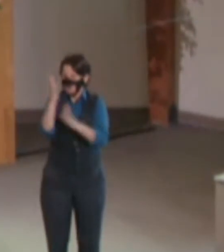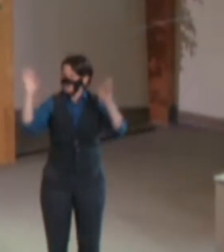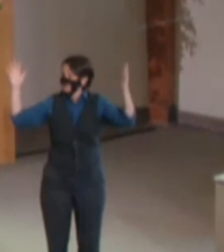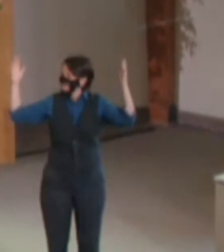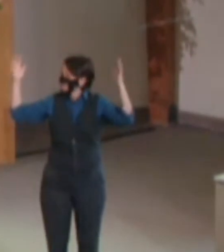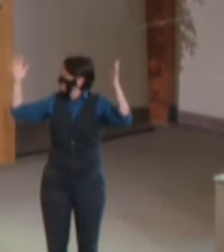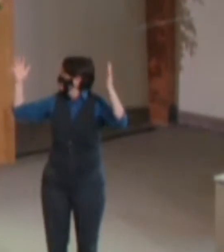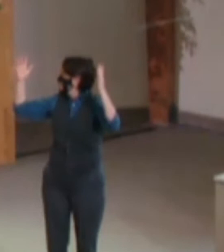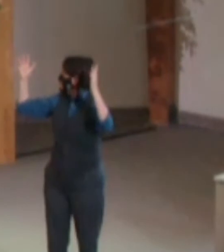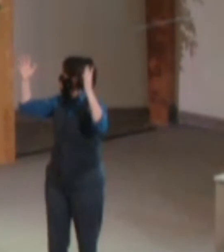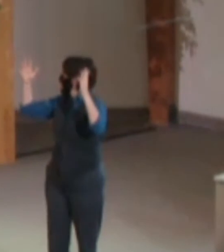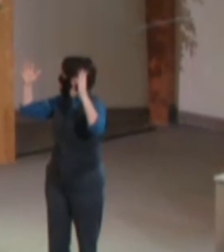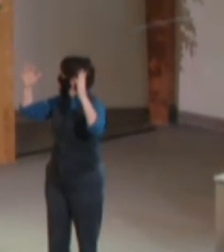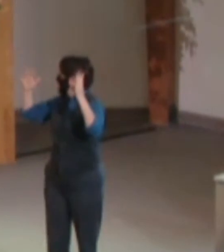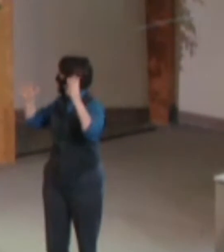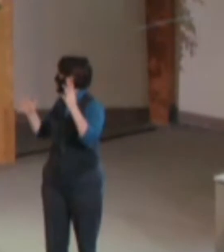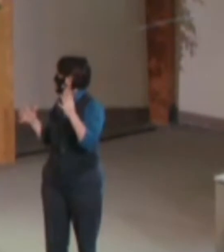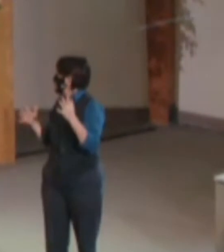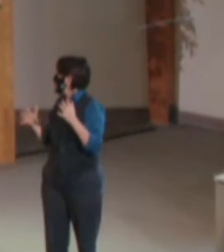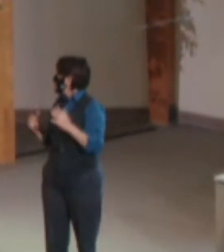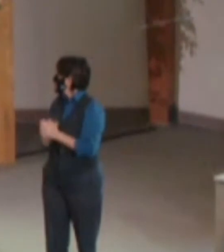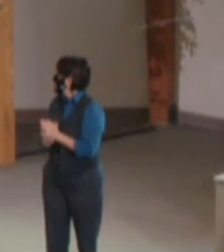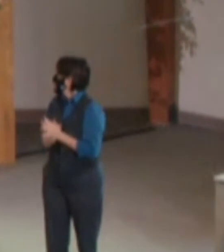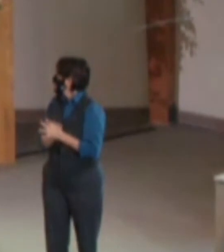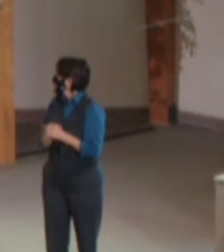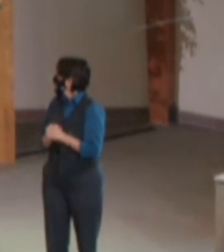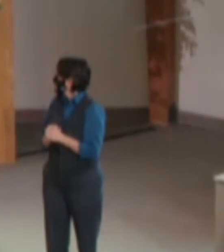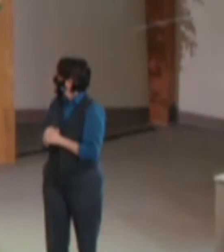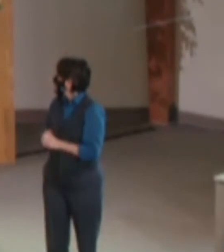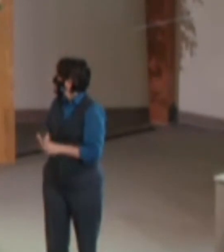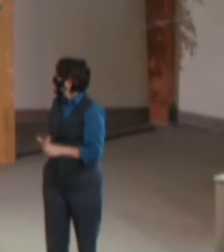Just the card, nothing on it, just the card, that's all.